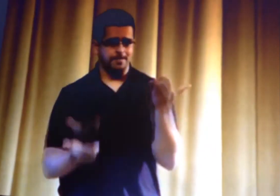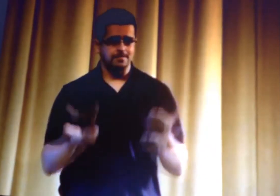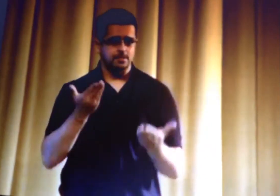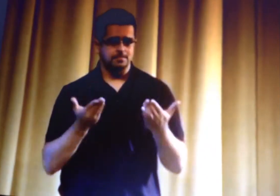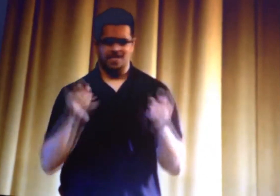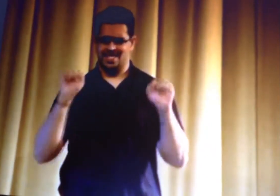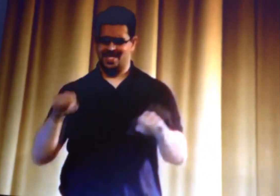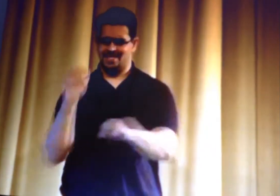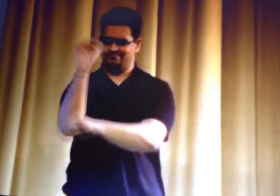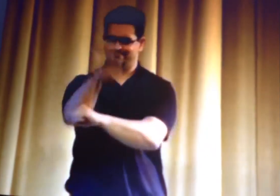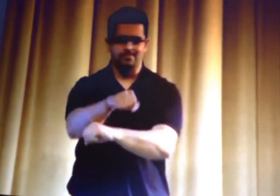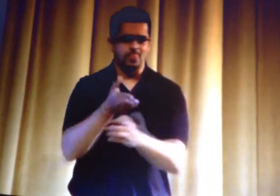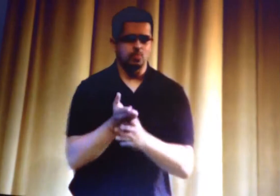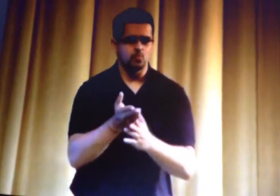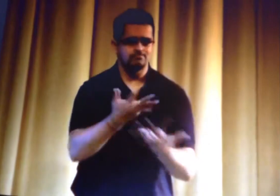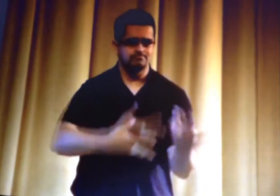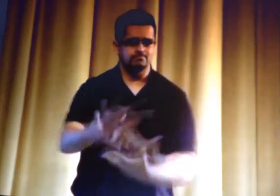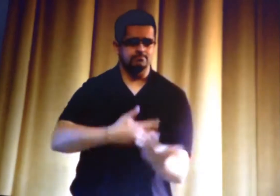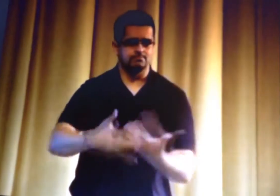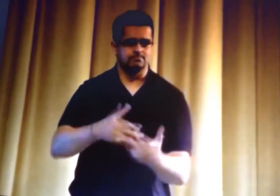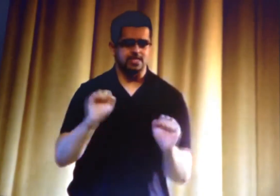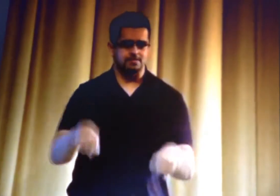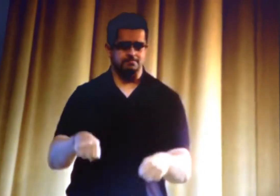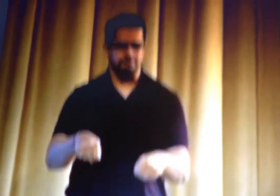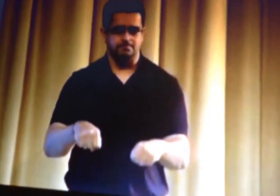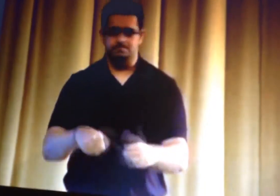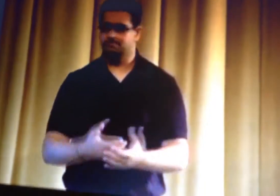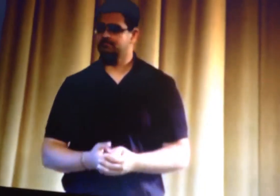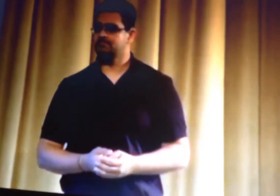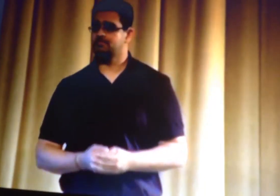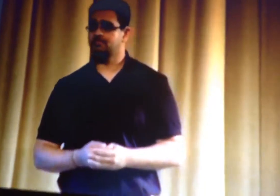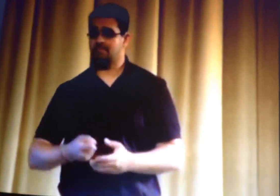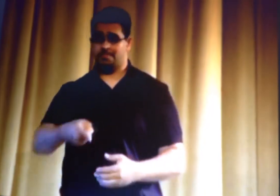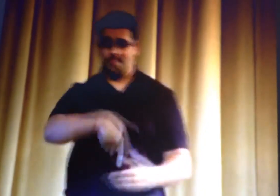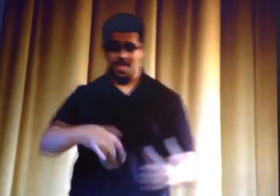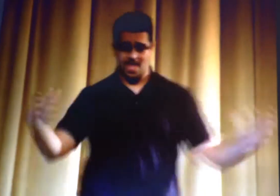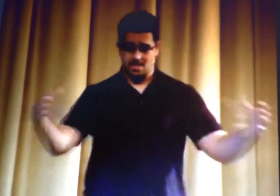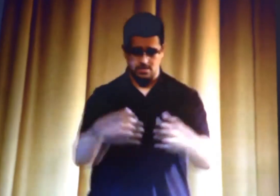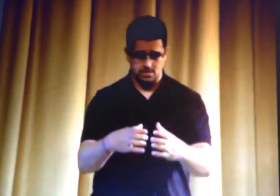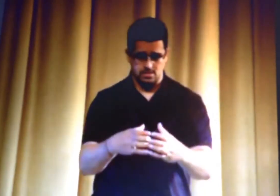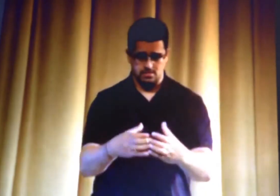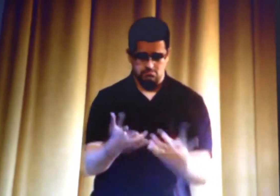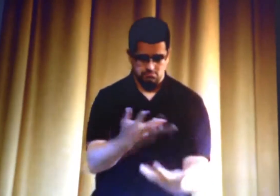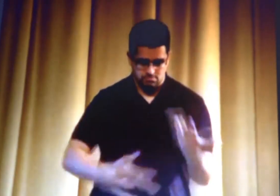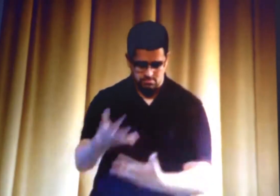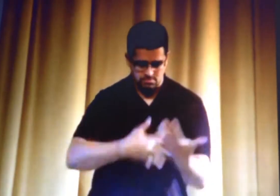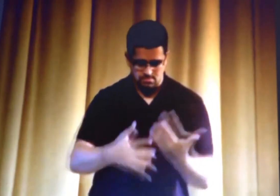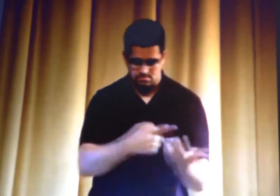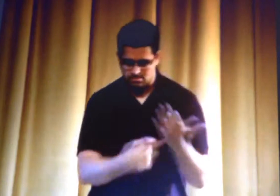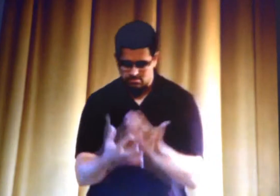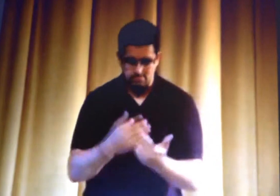that might improve their communication and help them overcome different social issues. It might be a more effective way